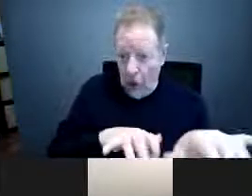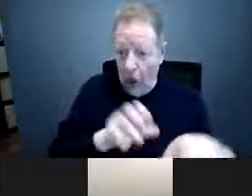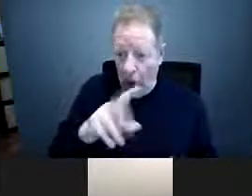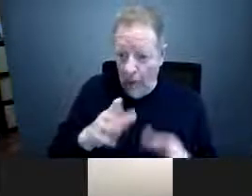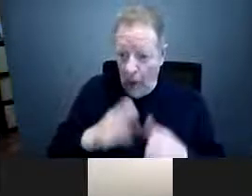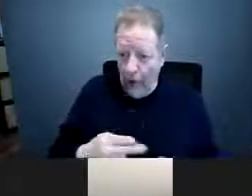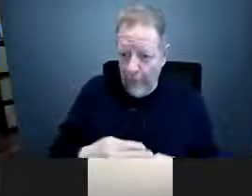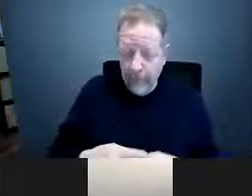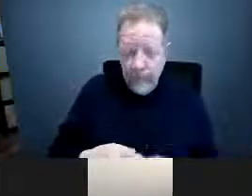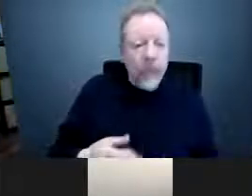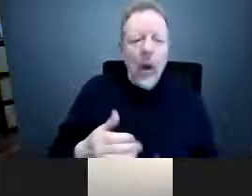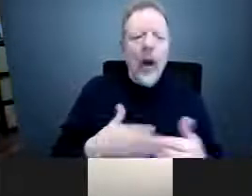So I'll just quickly walk through it.